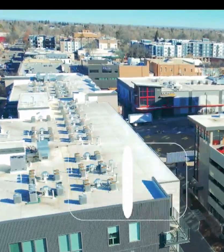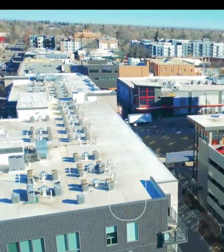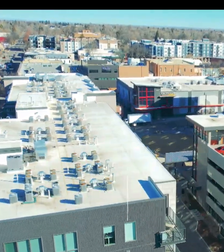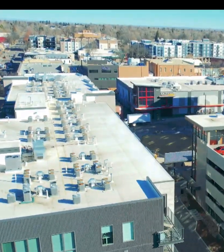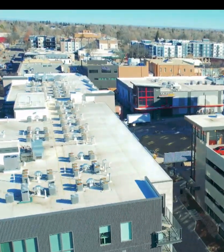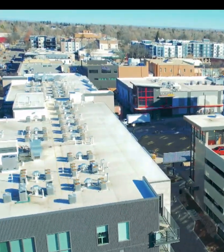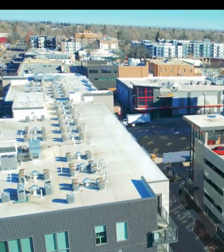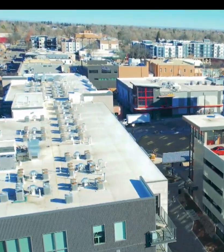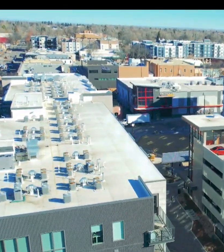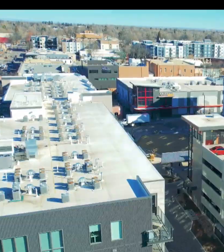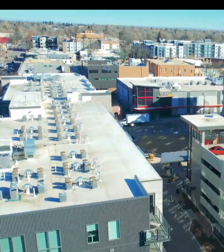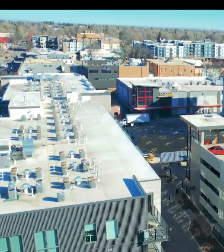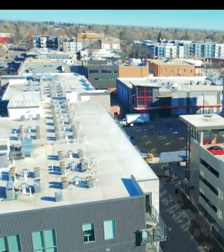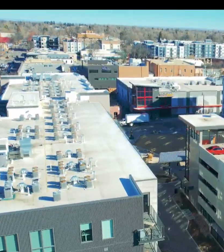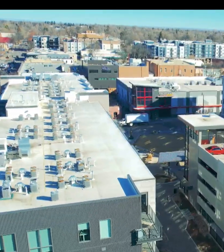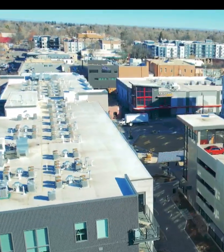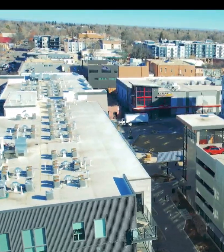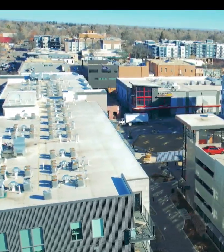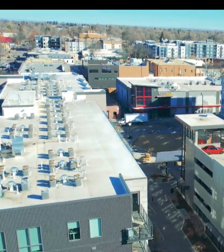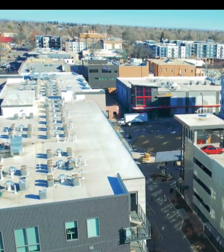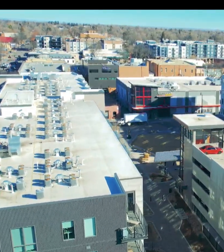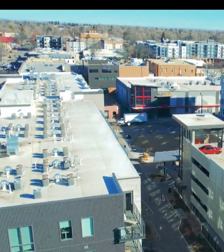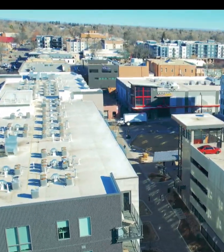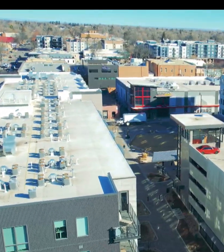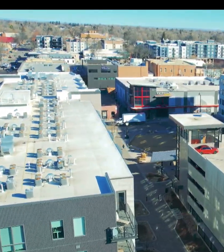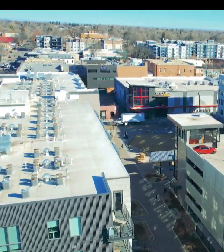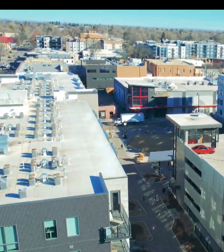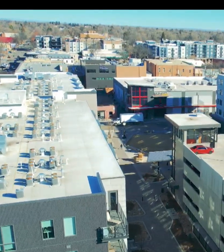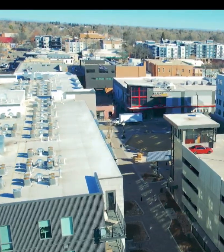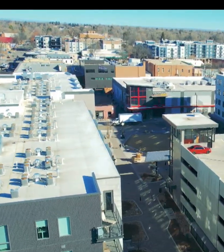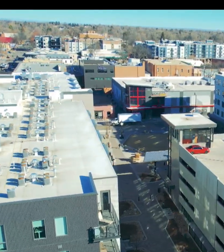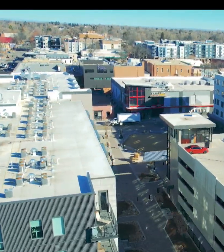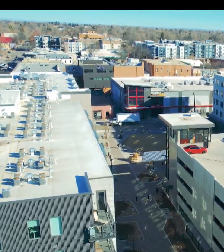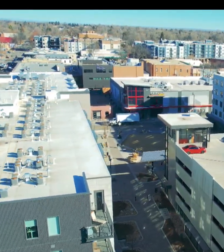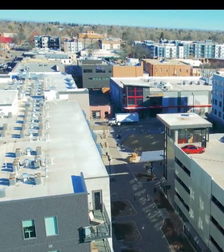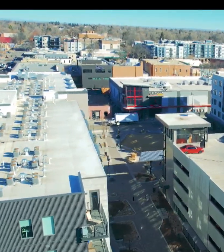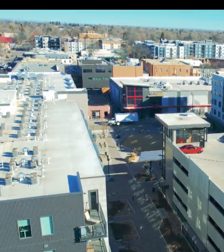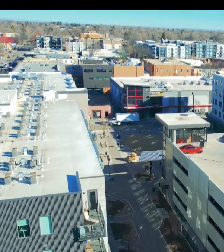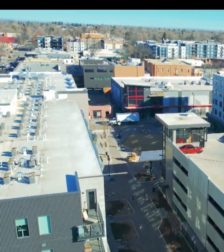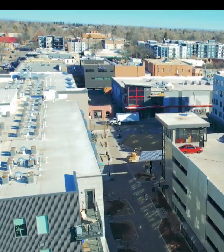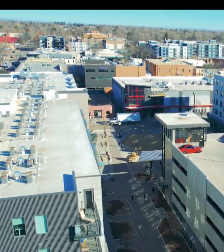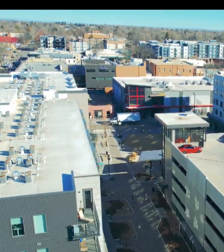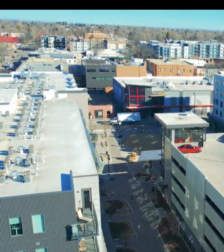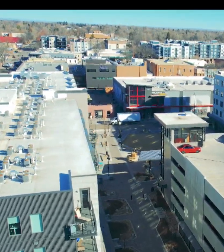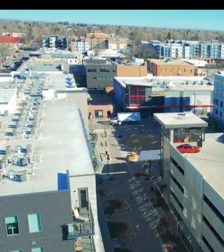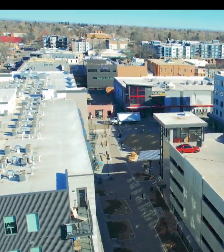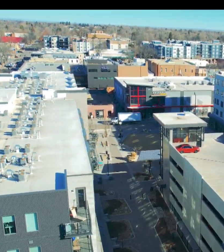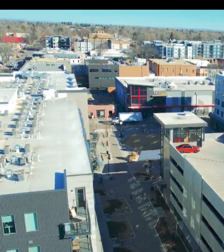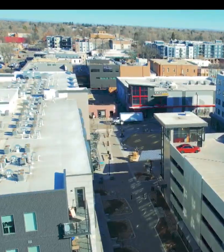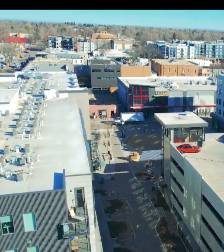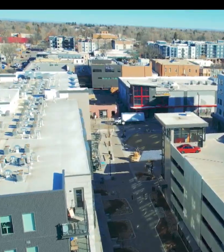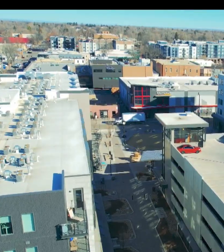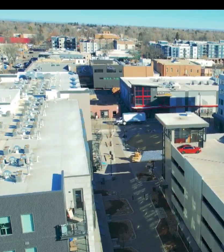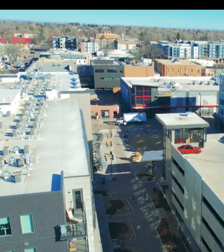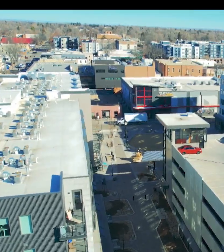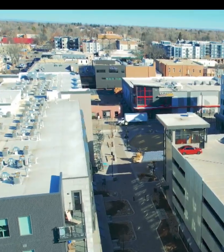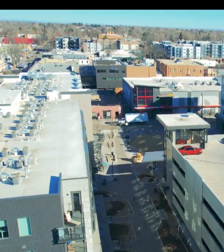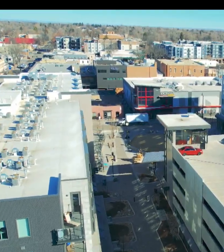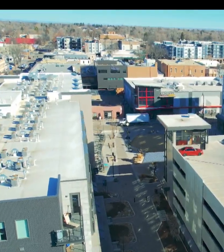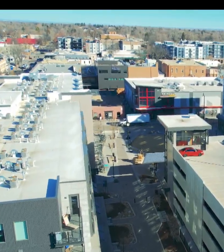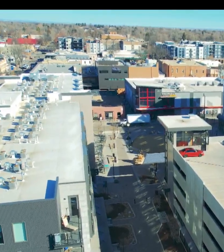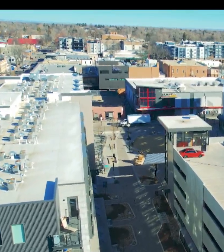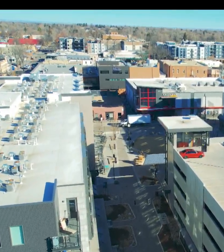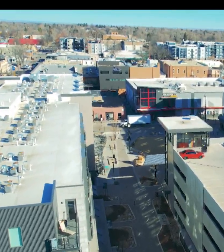downtown. So here's how you can engage right now. Keep praying, keep giving, volunteer